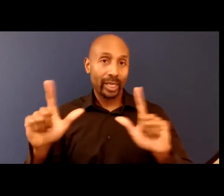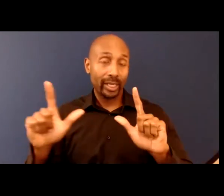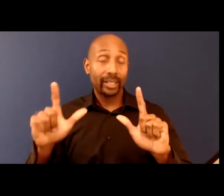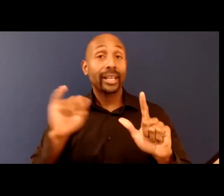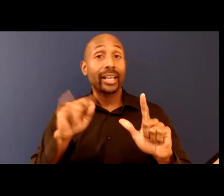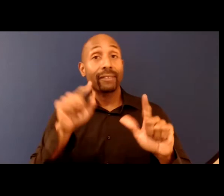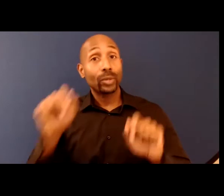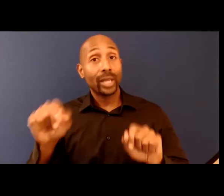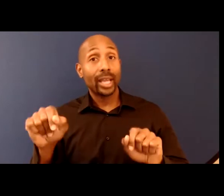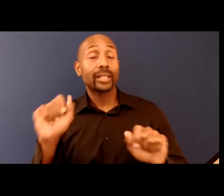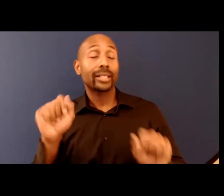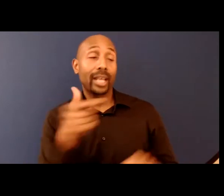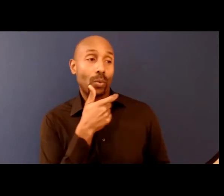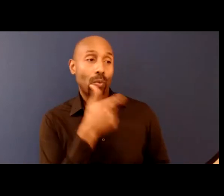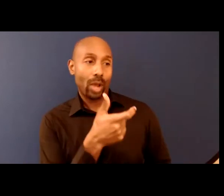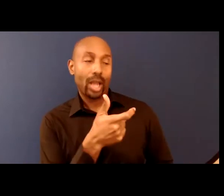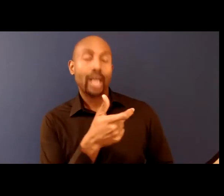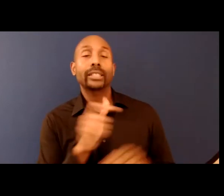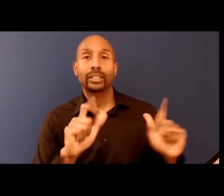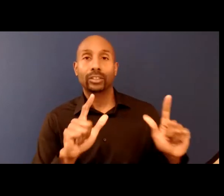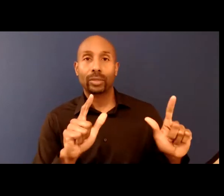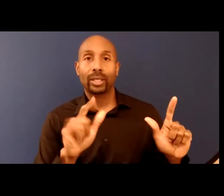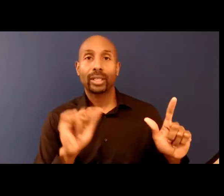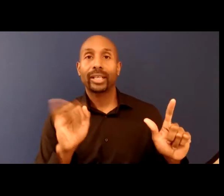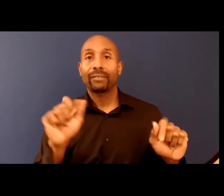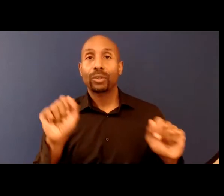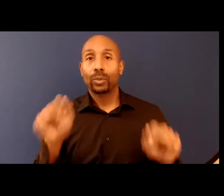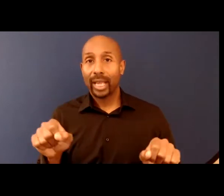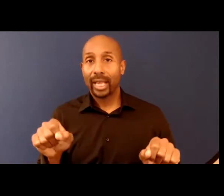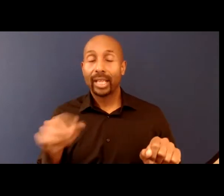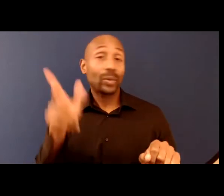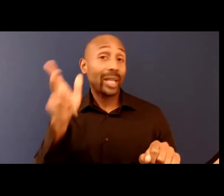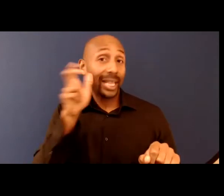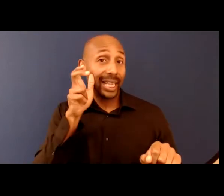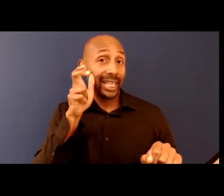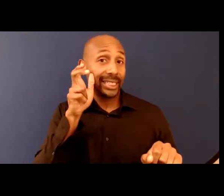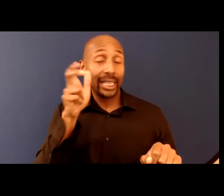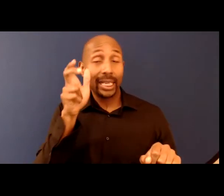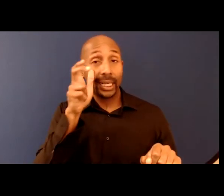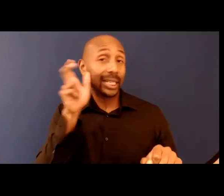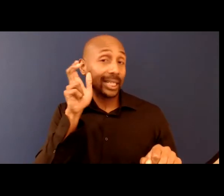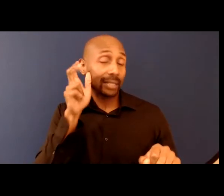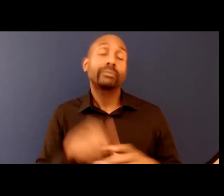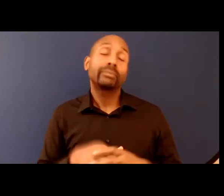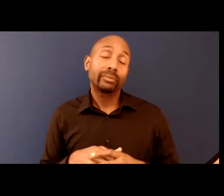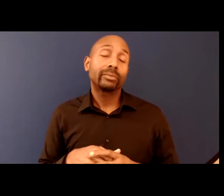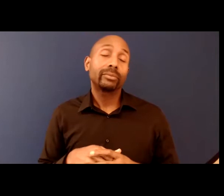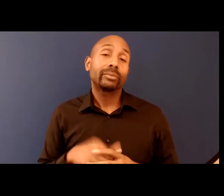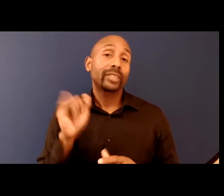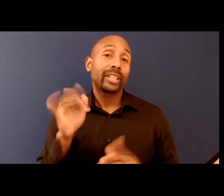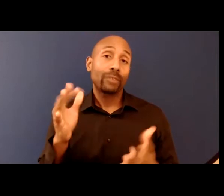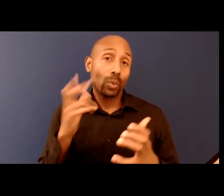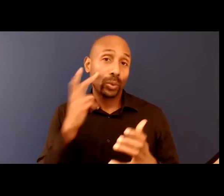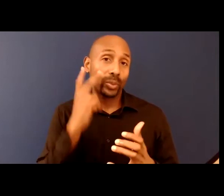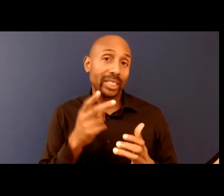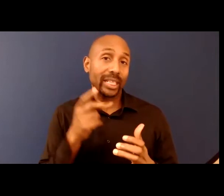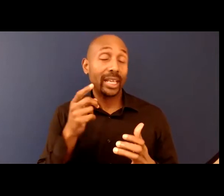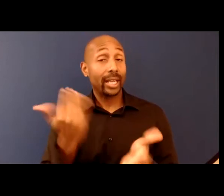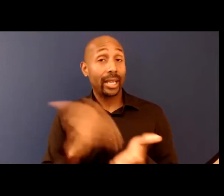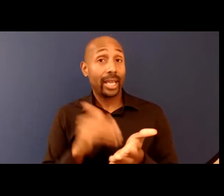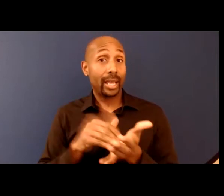able, you can watch on the screen. If you are able, you can listen to the words. And if you would like to see this piece